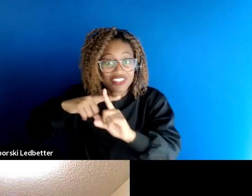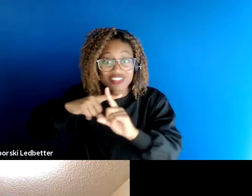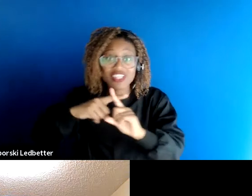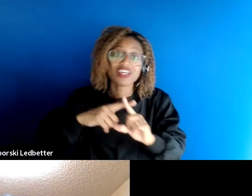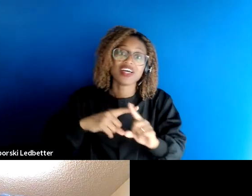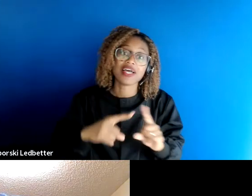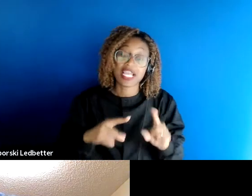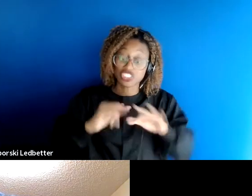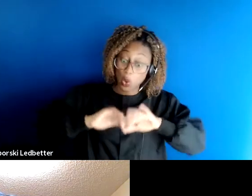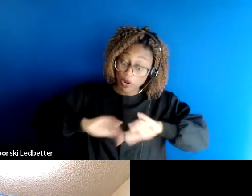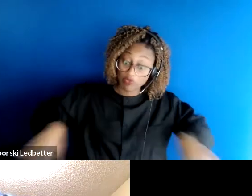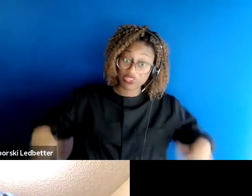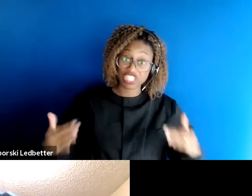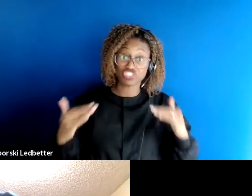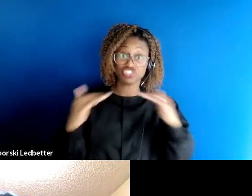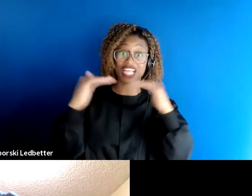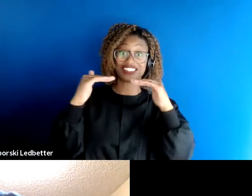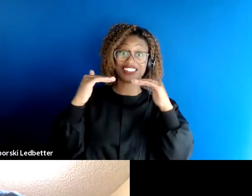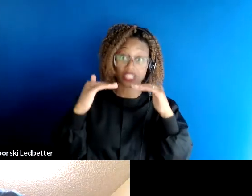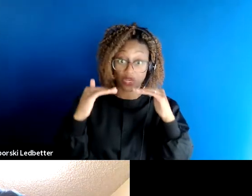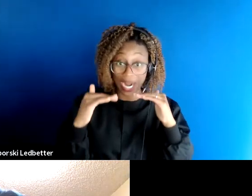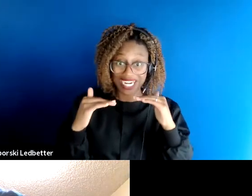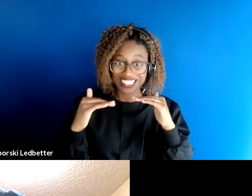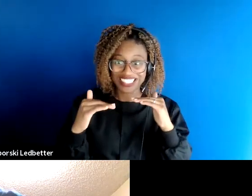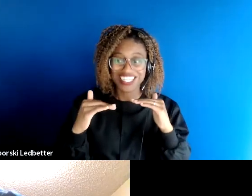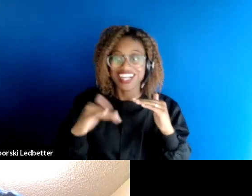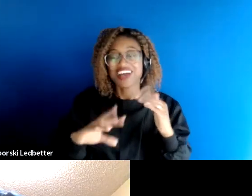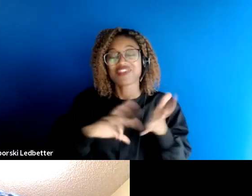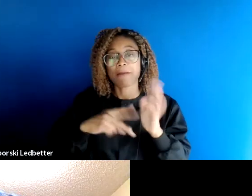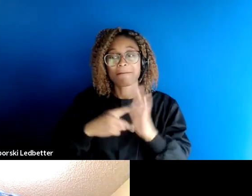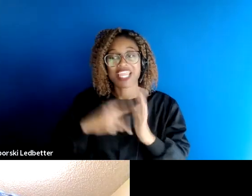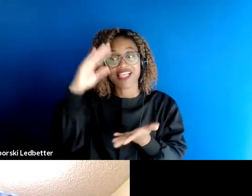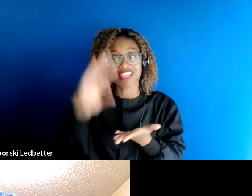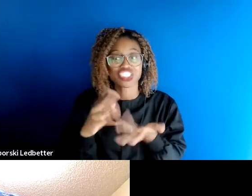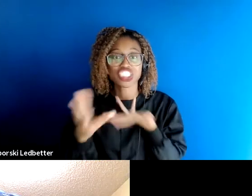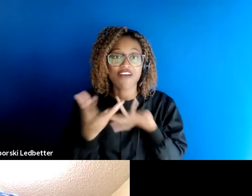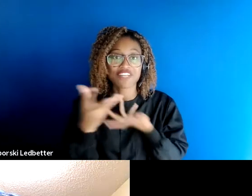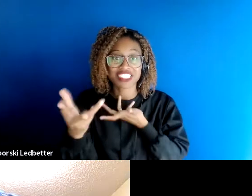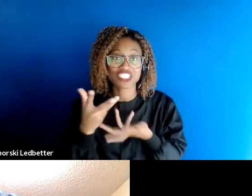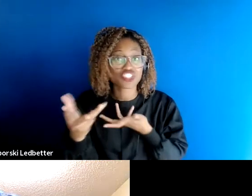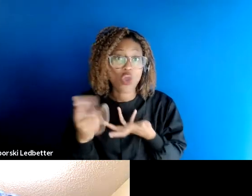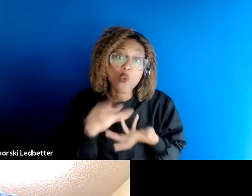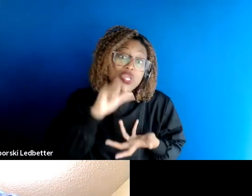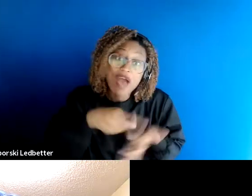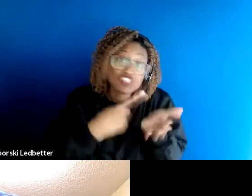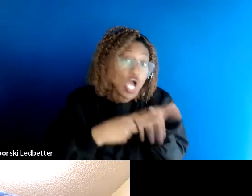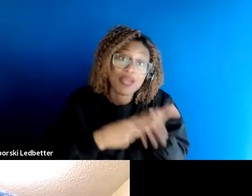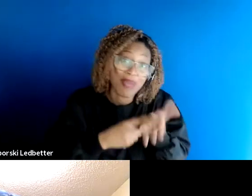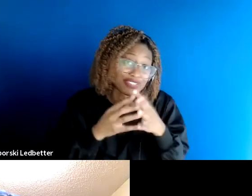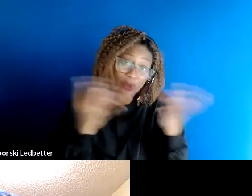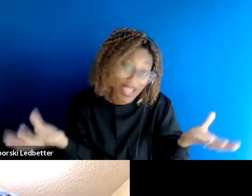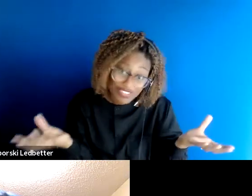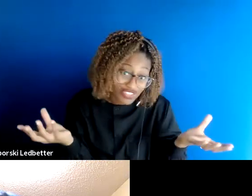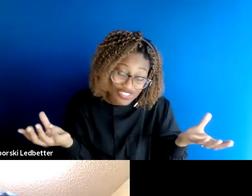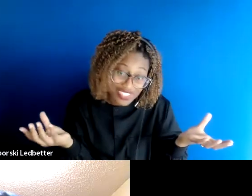that we would move to a place where that would be less of a conversation. We wouldn't have as much. I think that what I will say